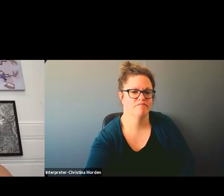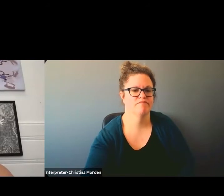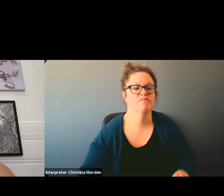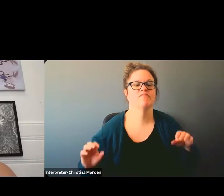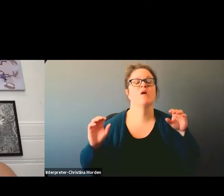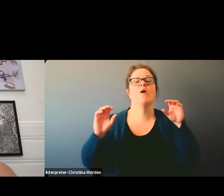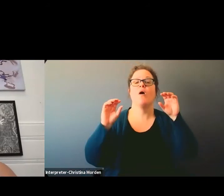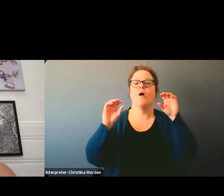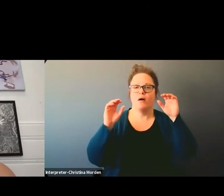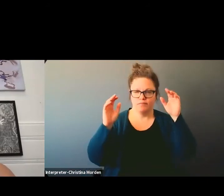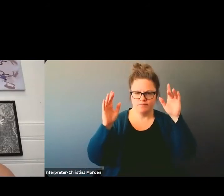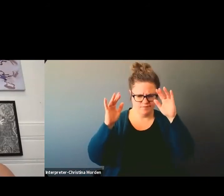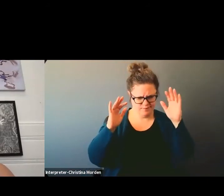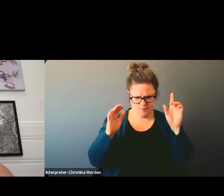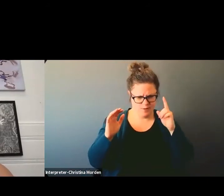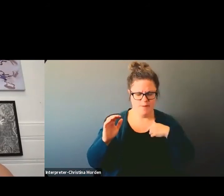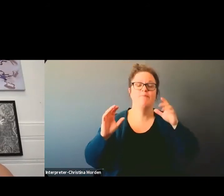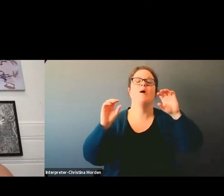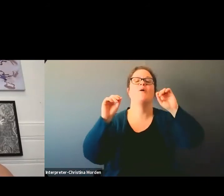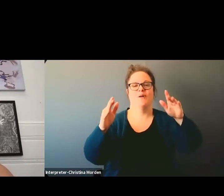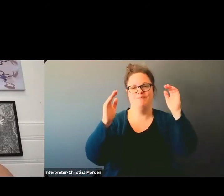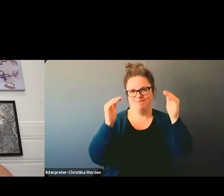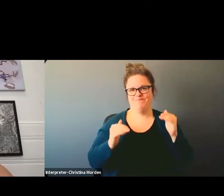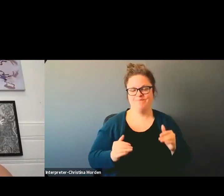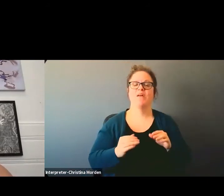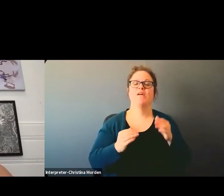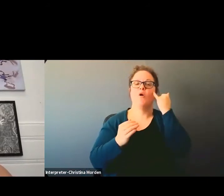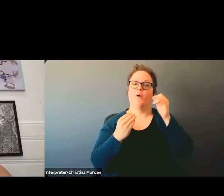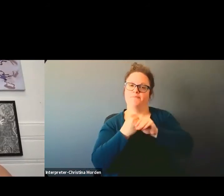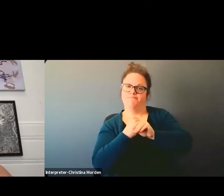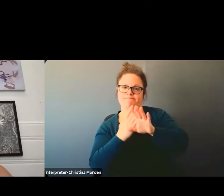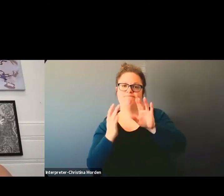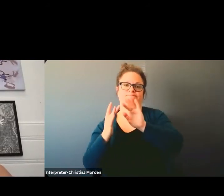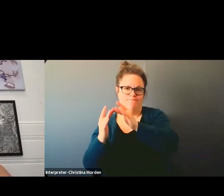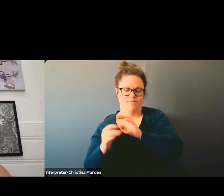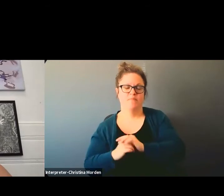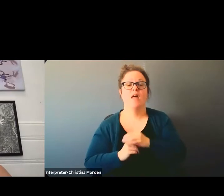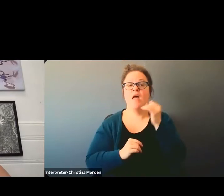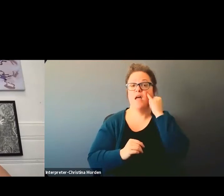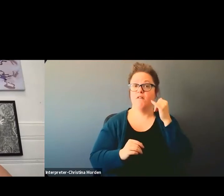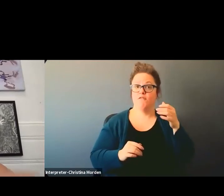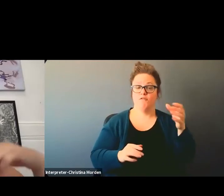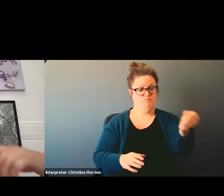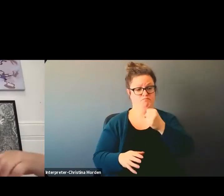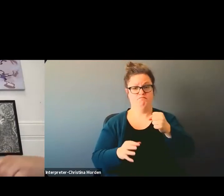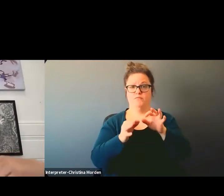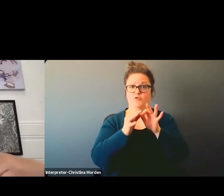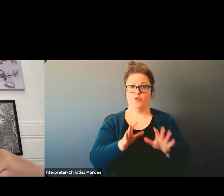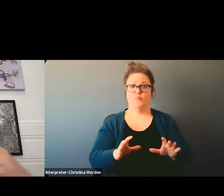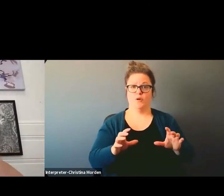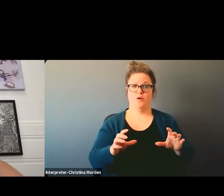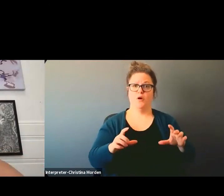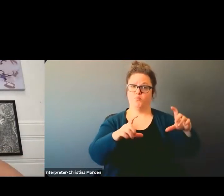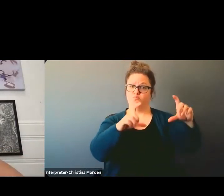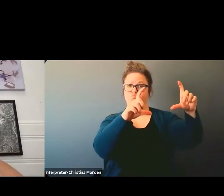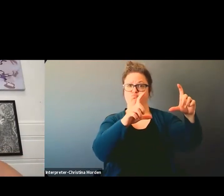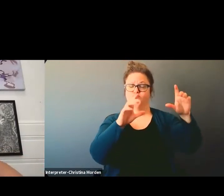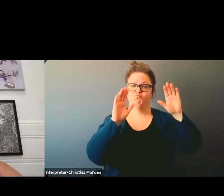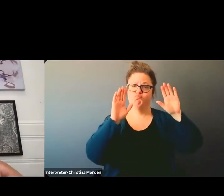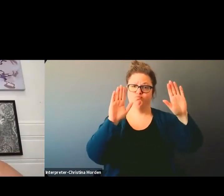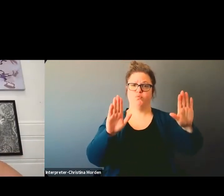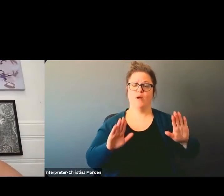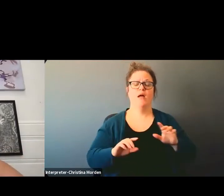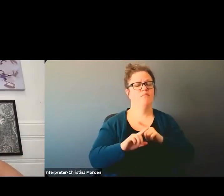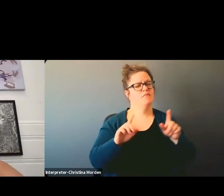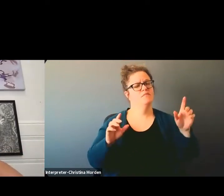of hearing. So having ASL for interpretation on online events is great, but it's really important to clearly state on